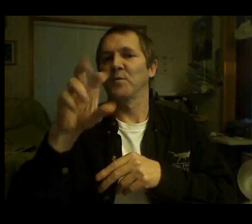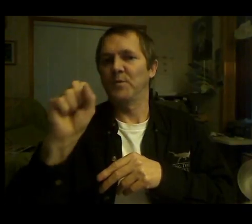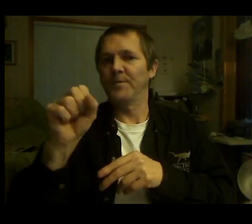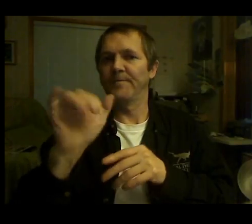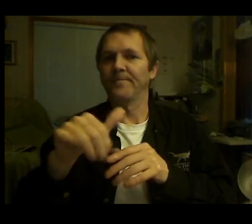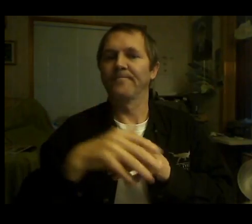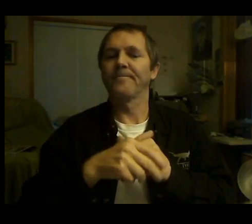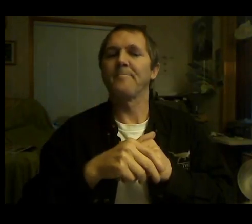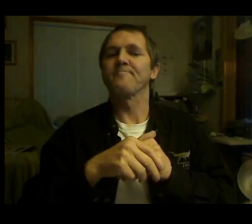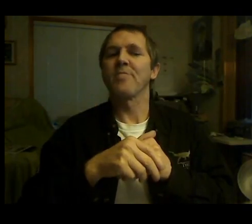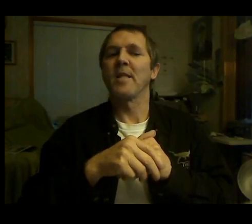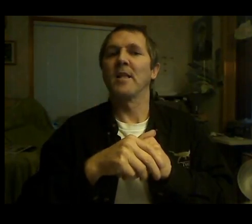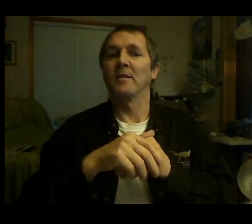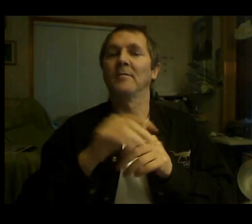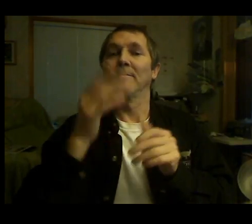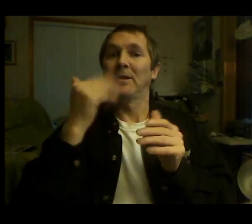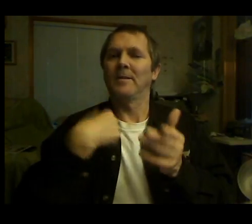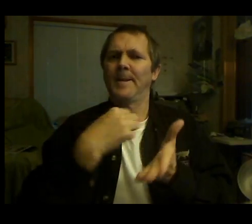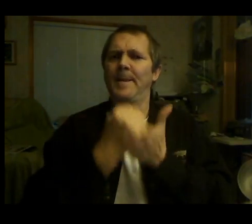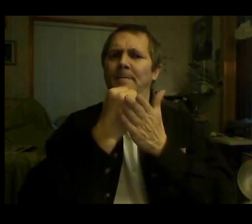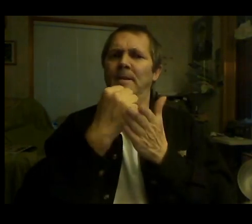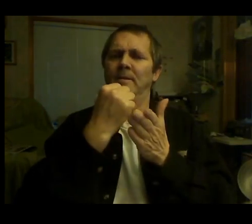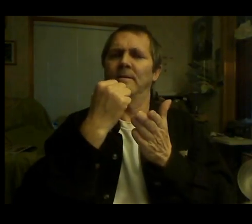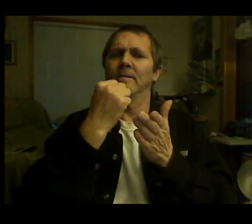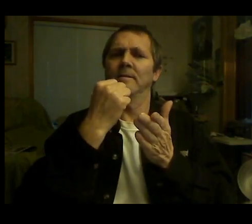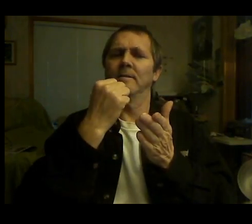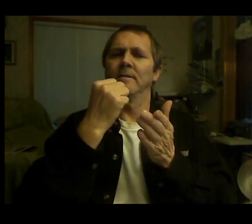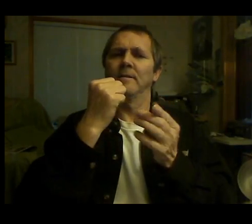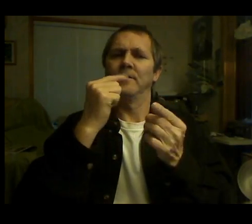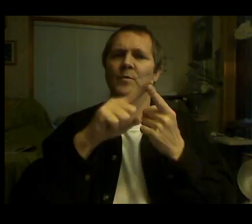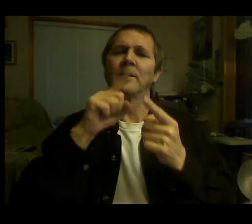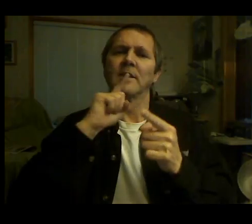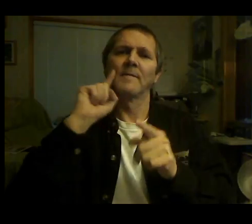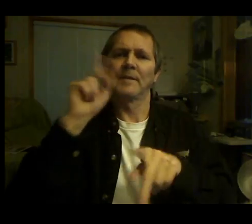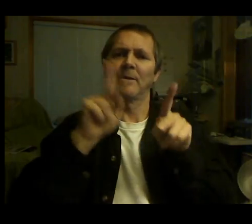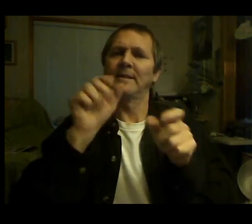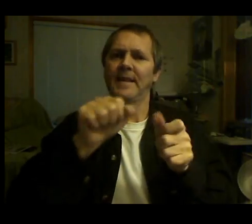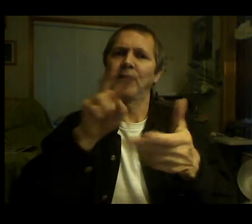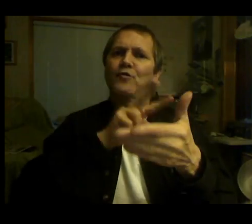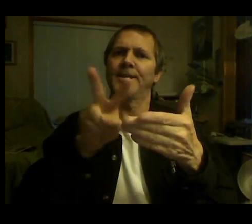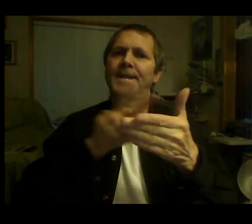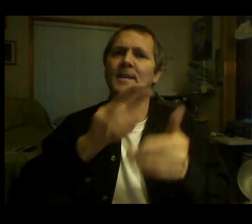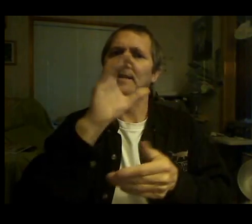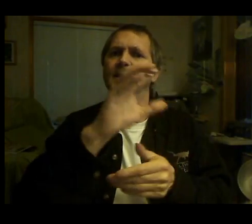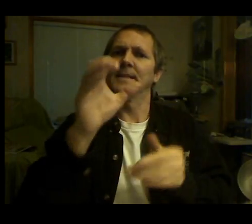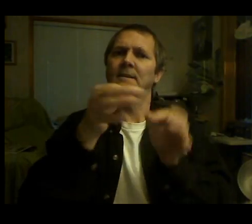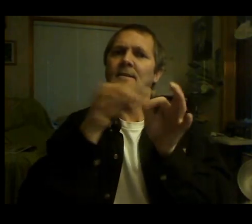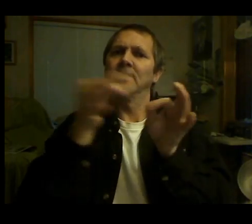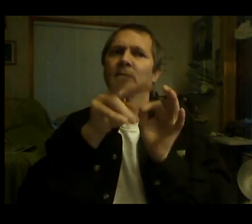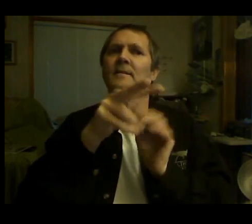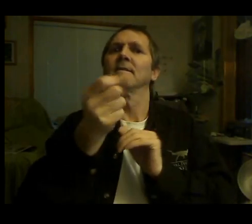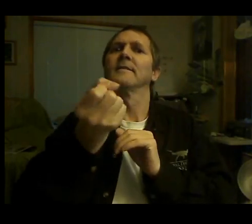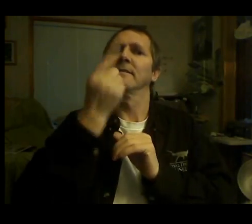to make history could rest on whether he can change perceptions in small towns or change. Always